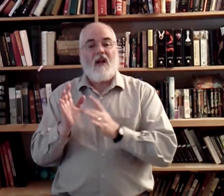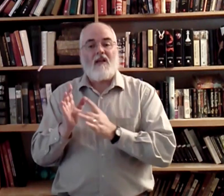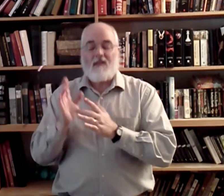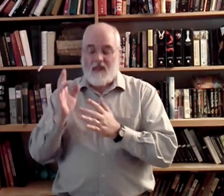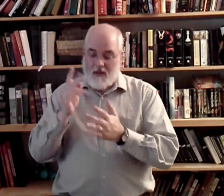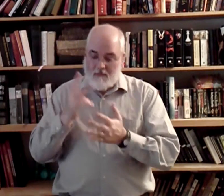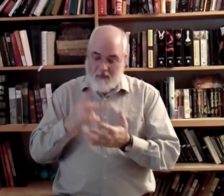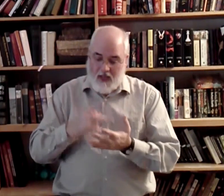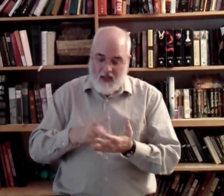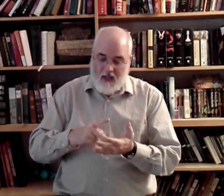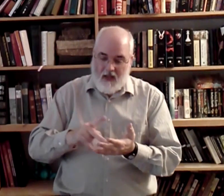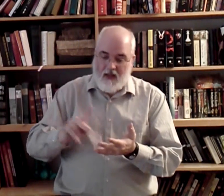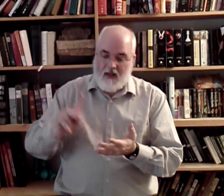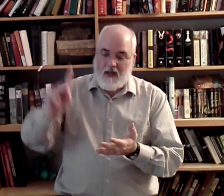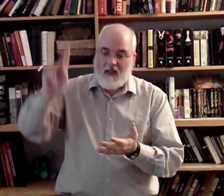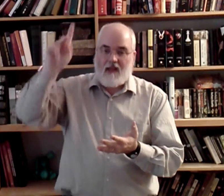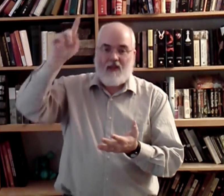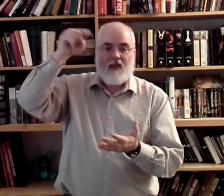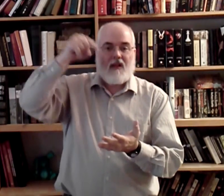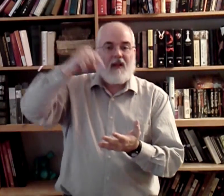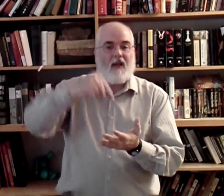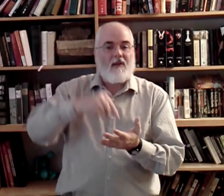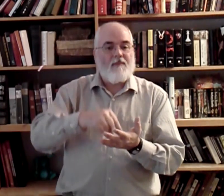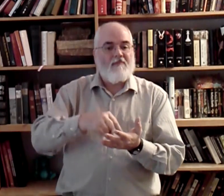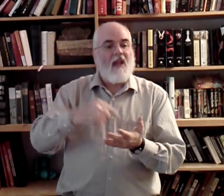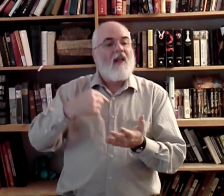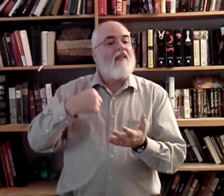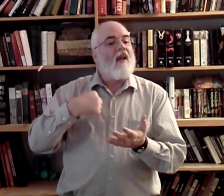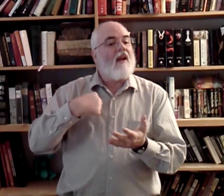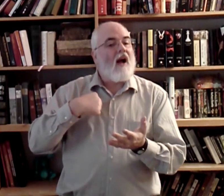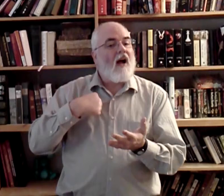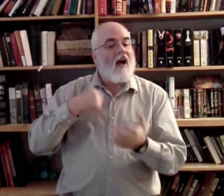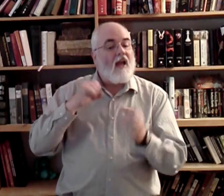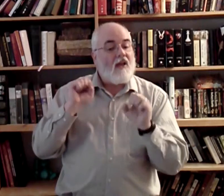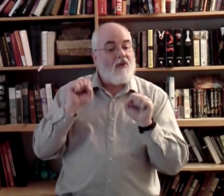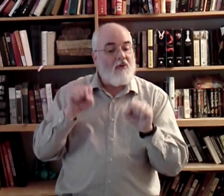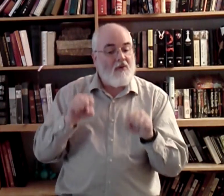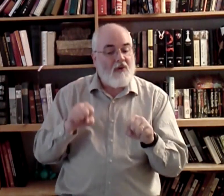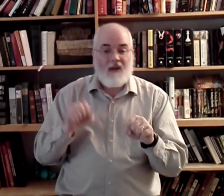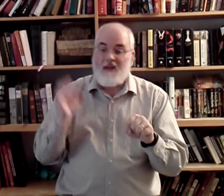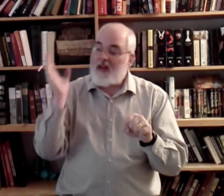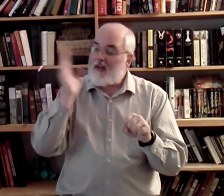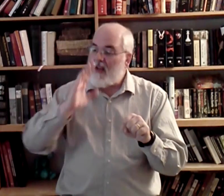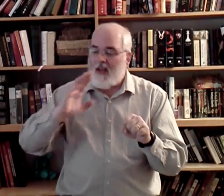Jesus paid the debt that I could